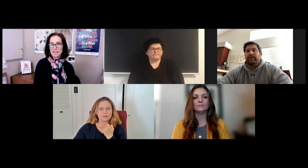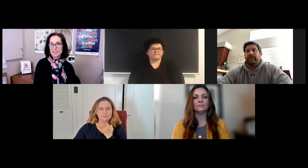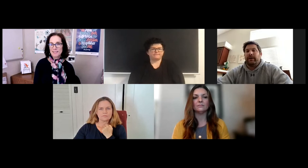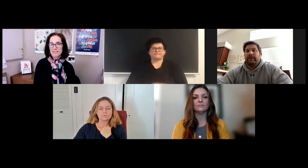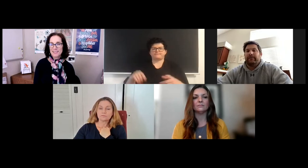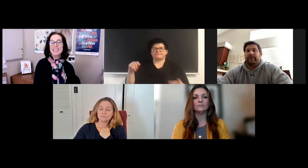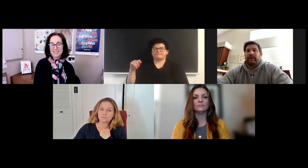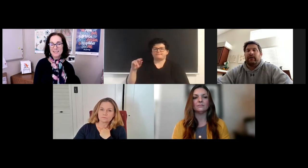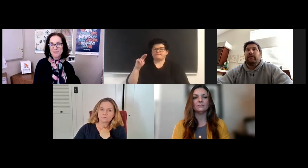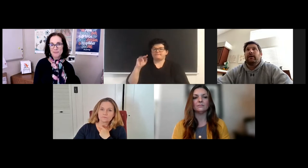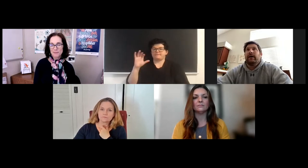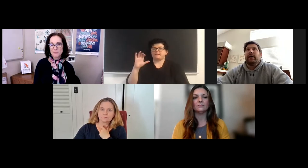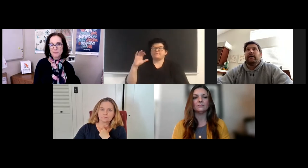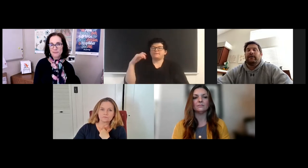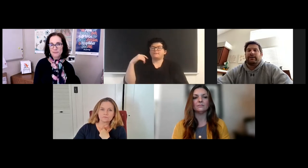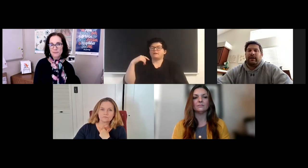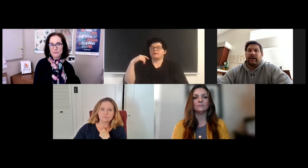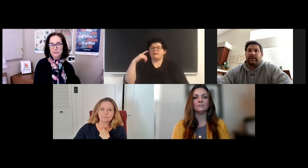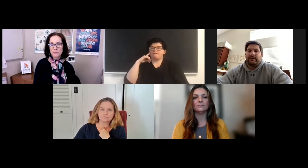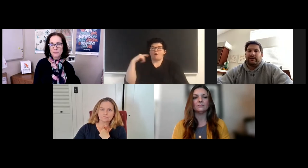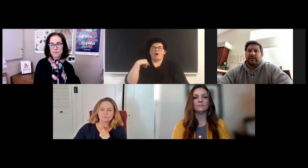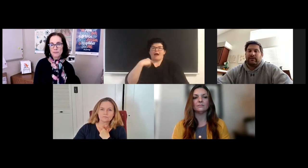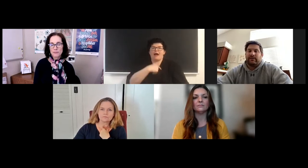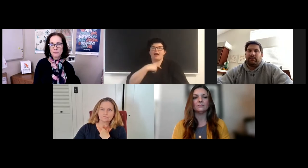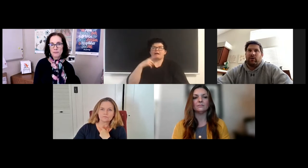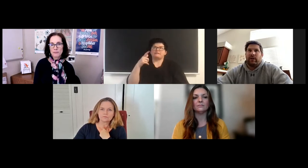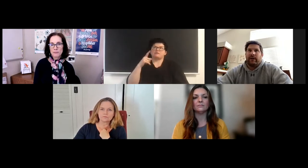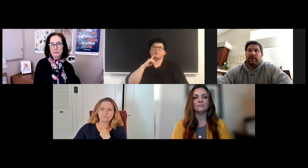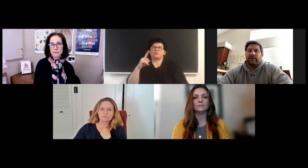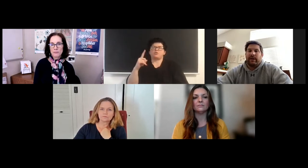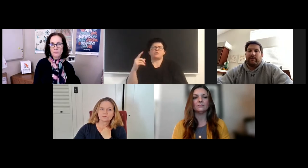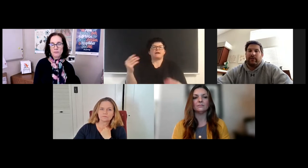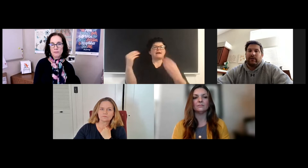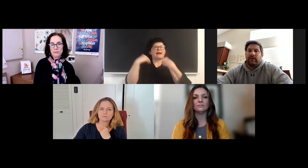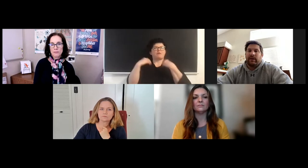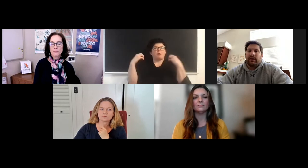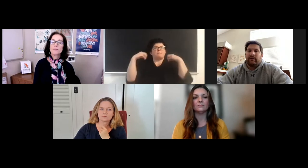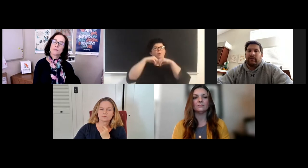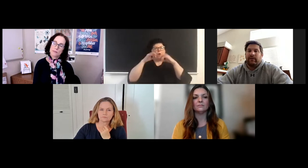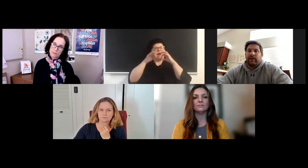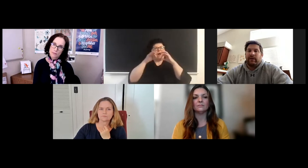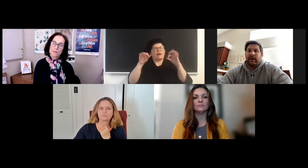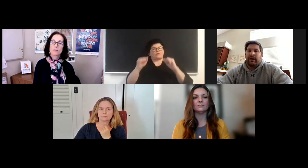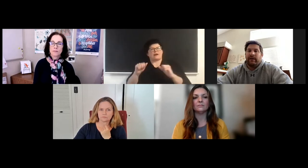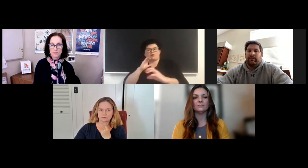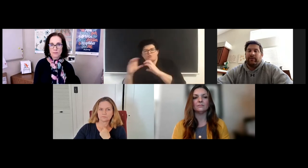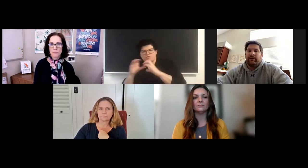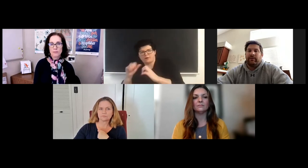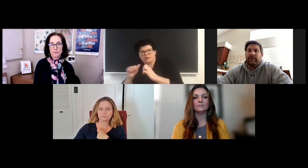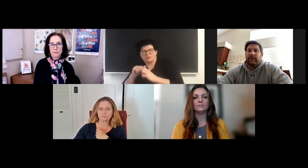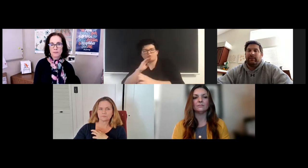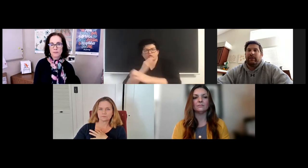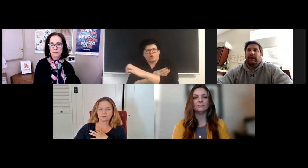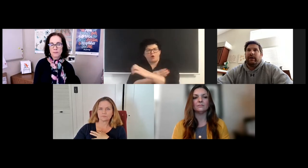I know for us that it gave us more language to be able to communicate with our daughter and build